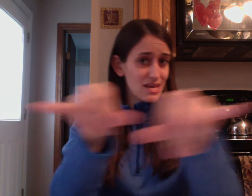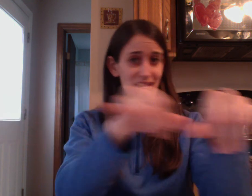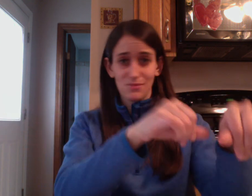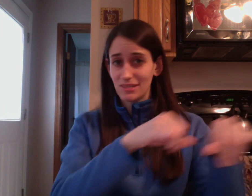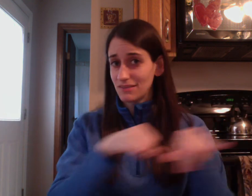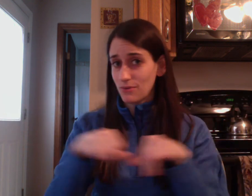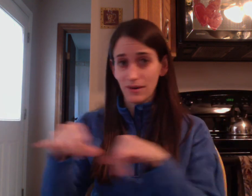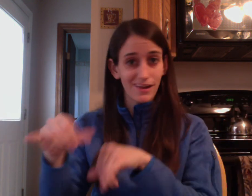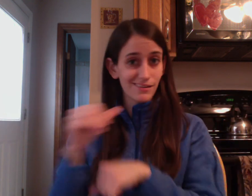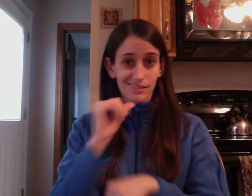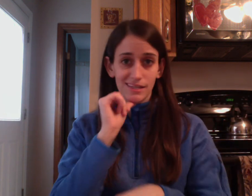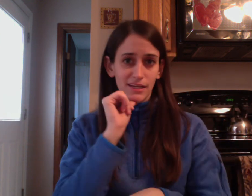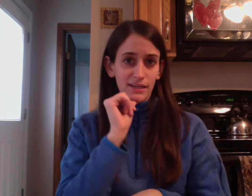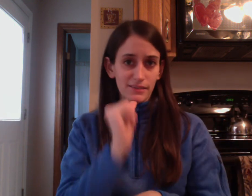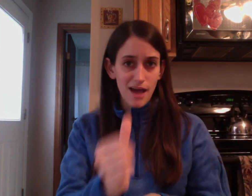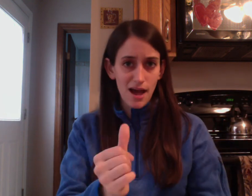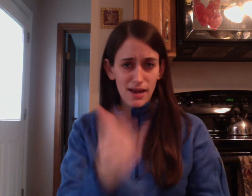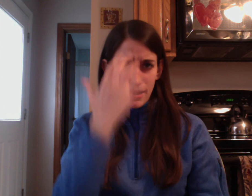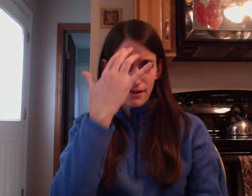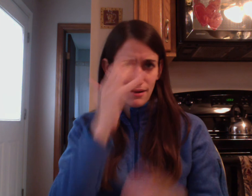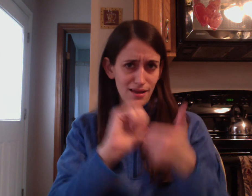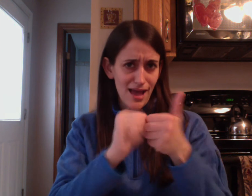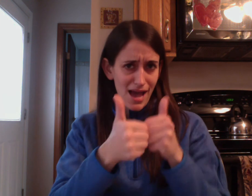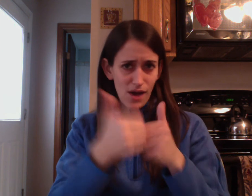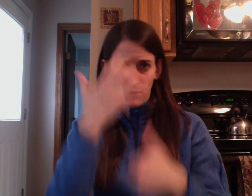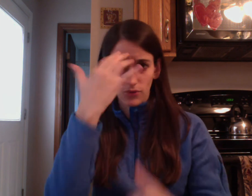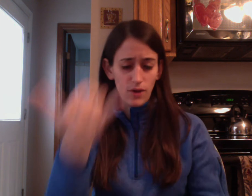as everyone else, not how or why.